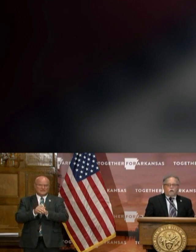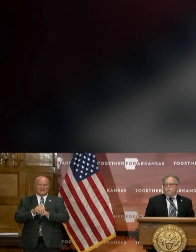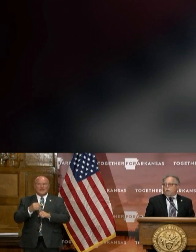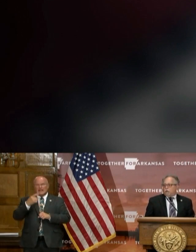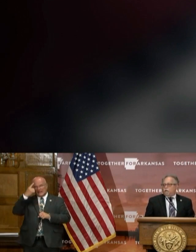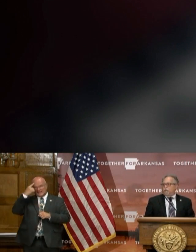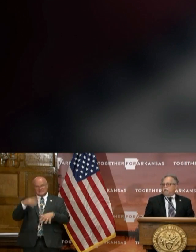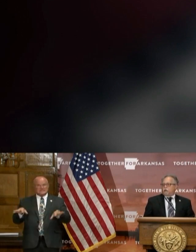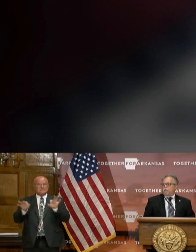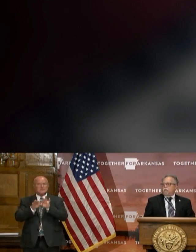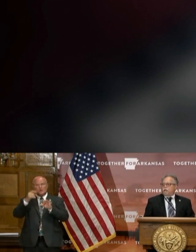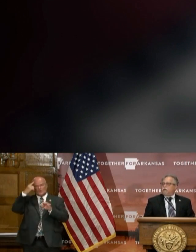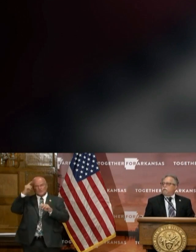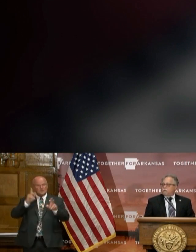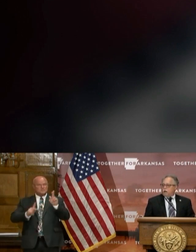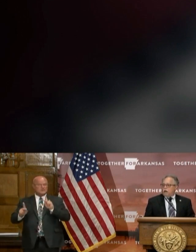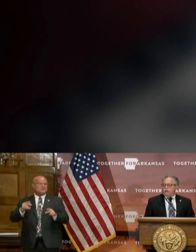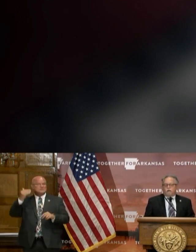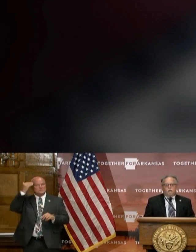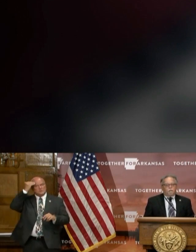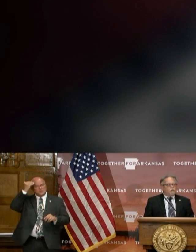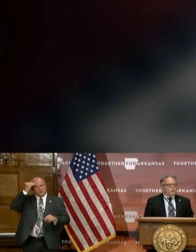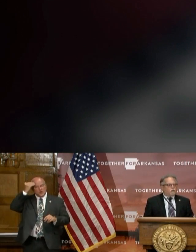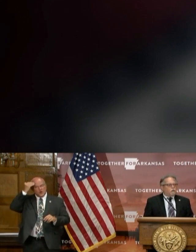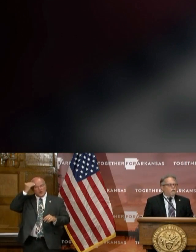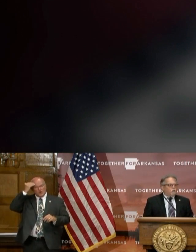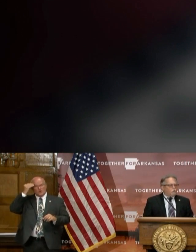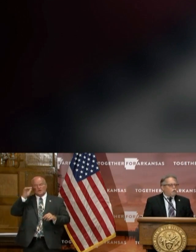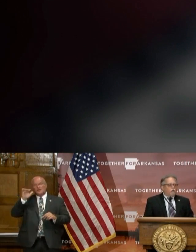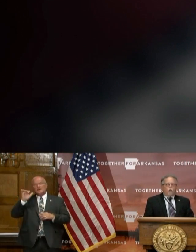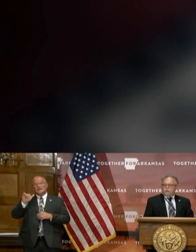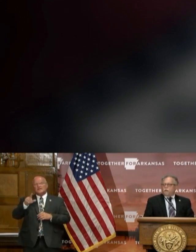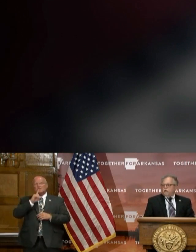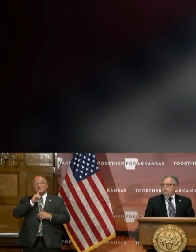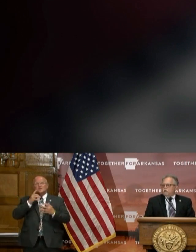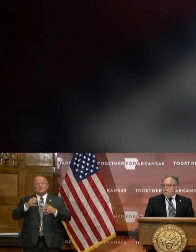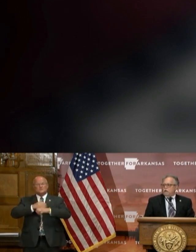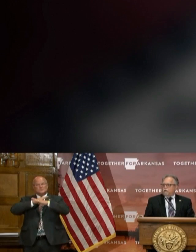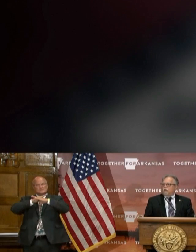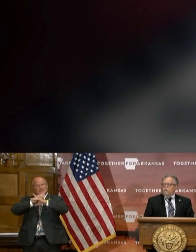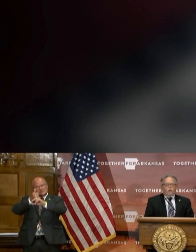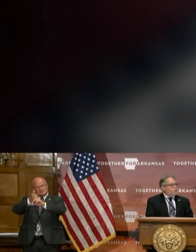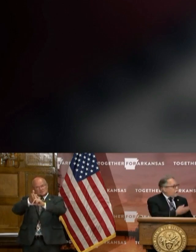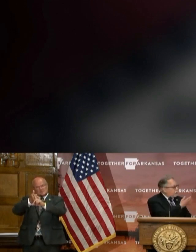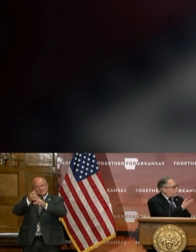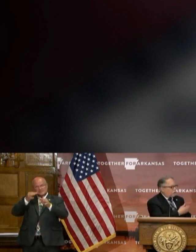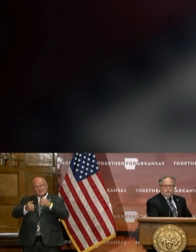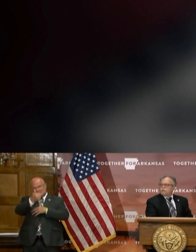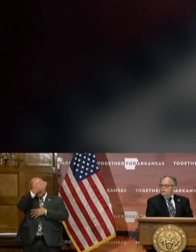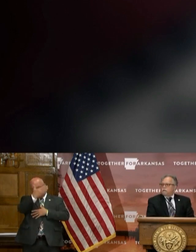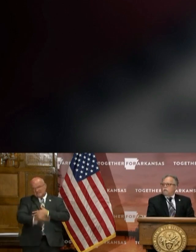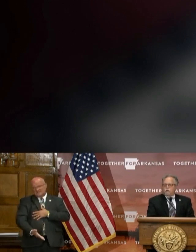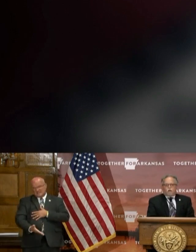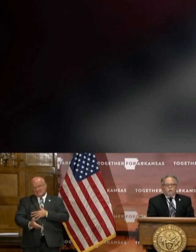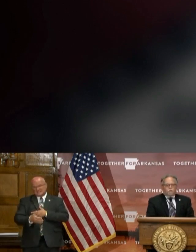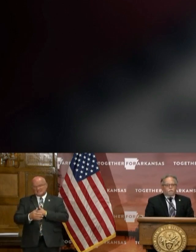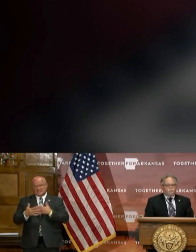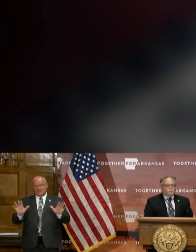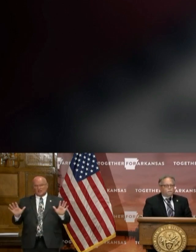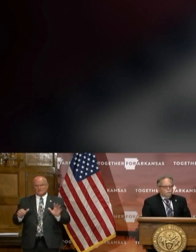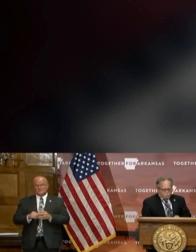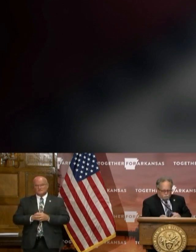I think that's very important for the general public to keep in mind, because that you really want to protect yourself if you have any of these